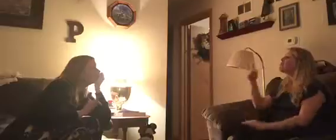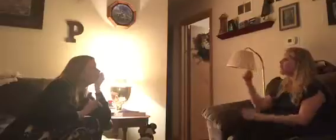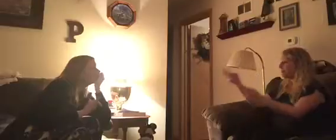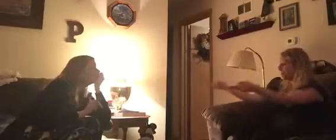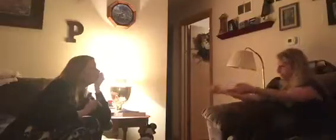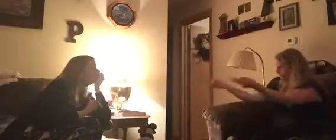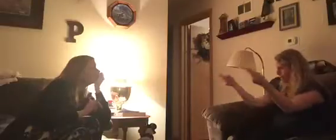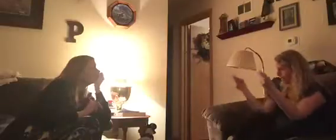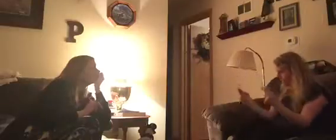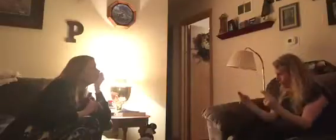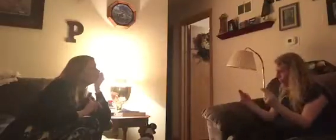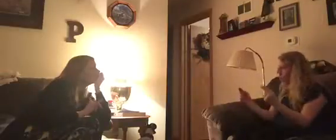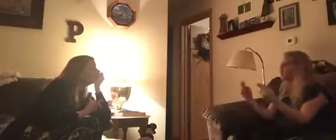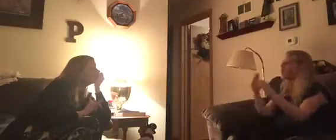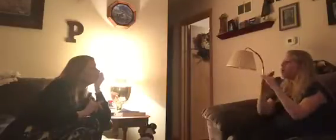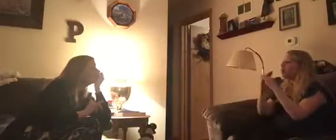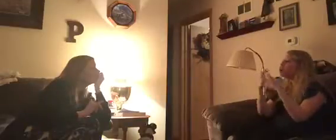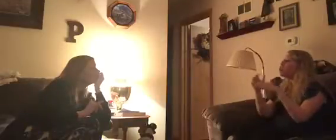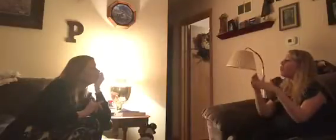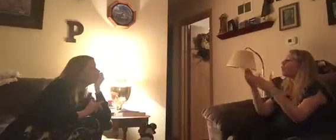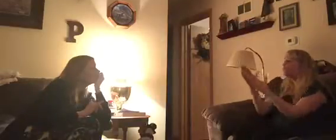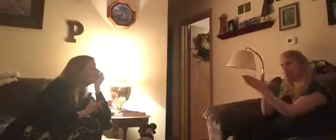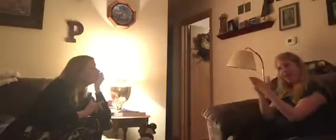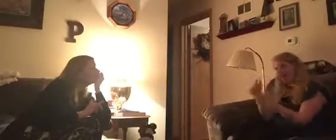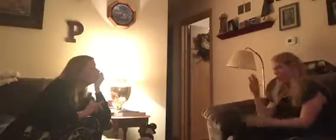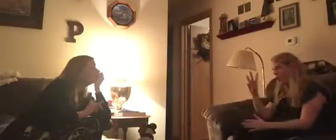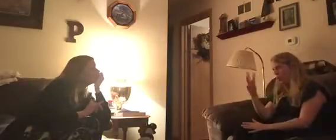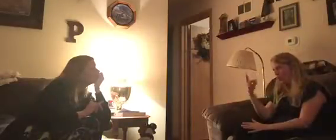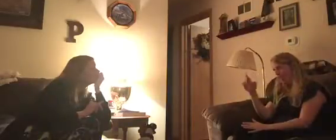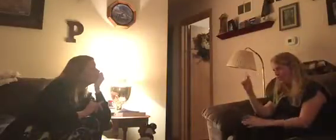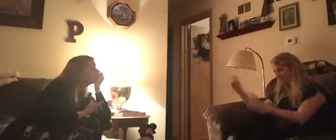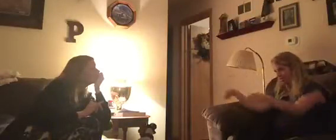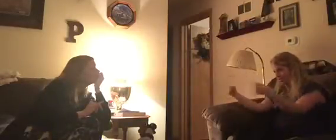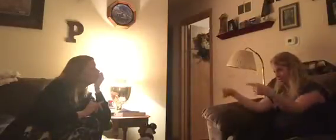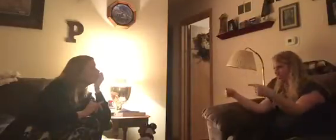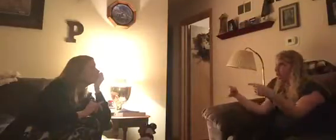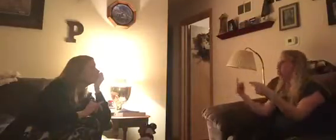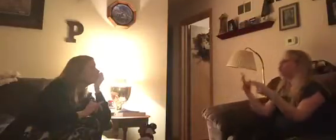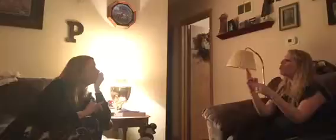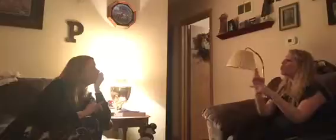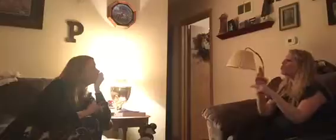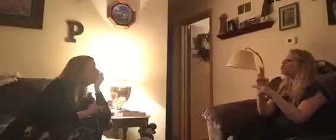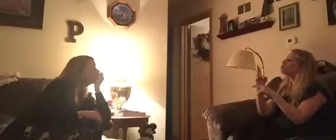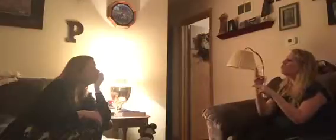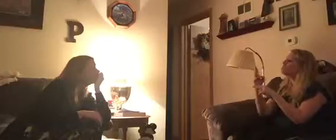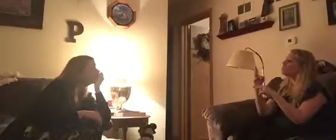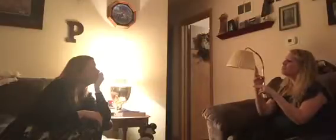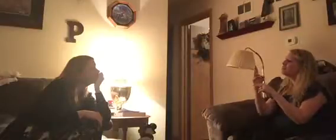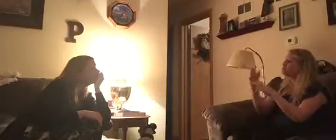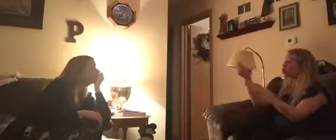that from, you don't want to paint the wheels, what's called overspray. So you have to cover